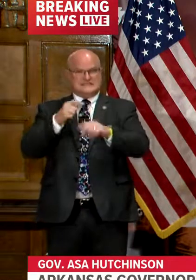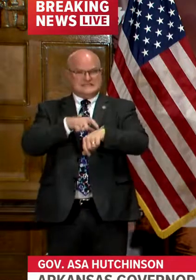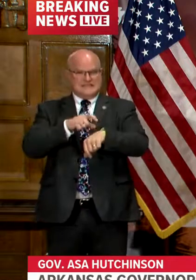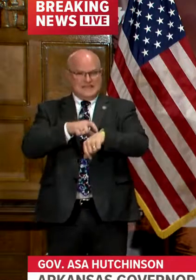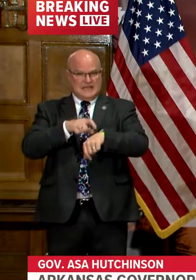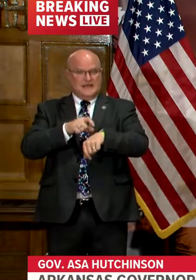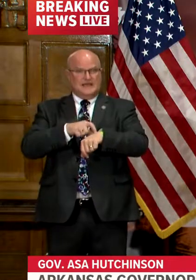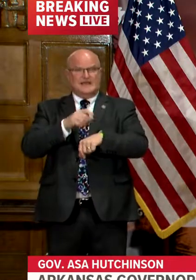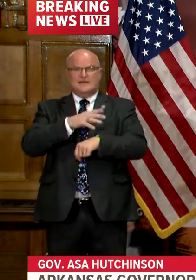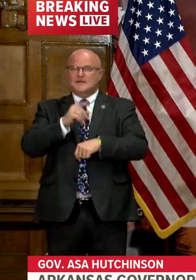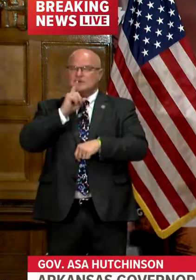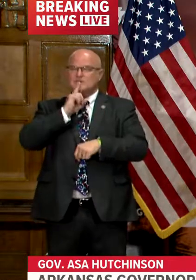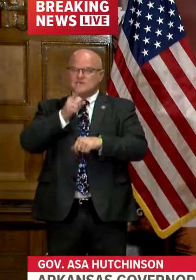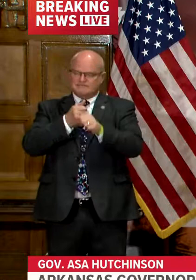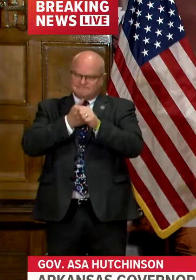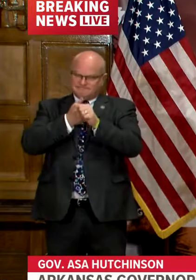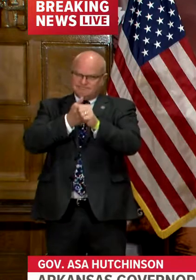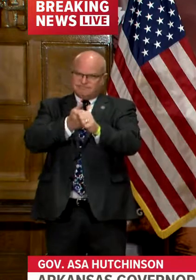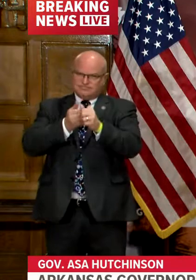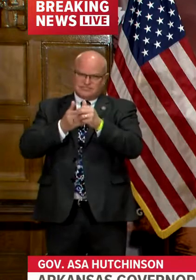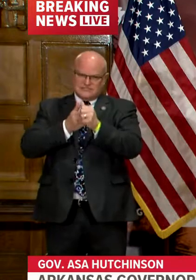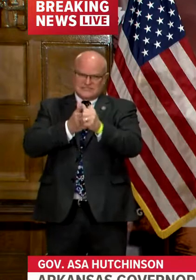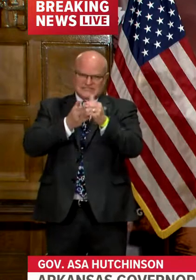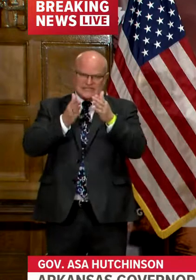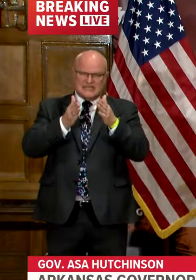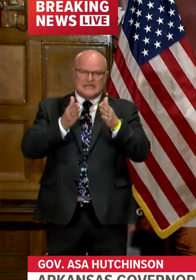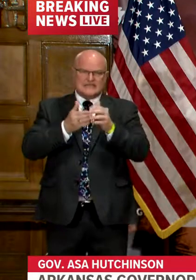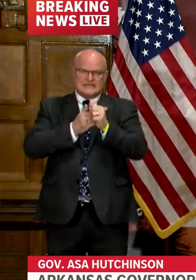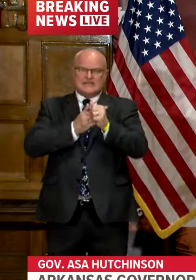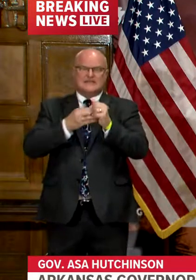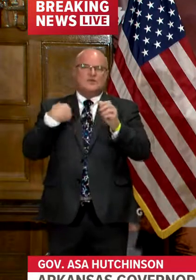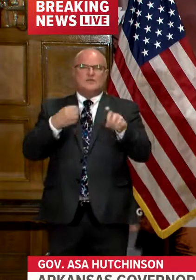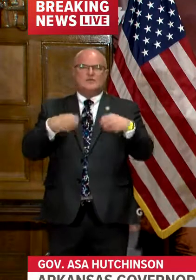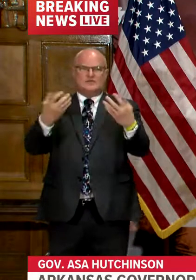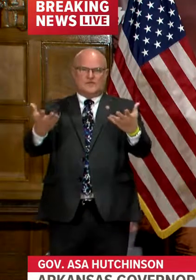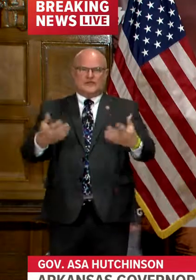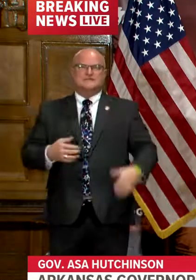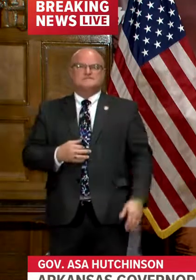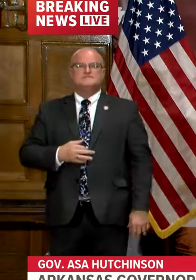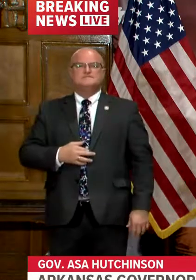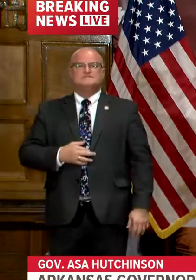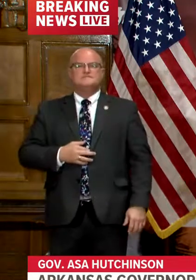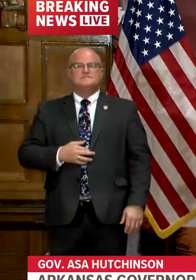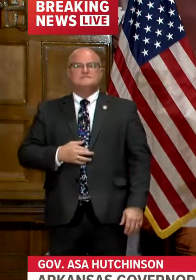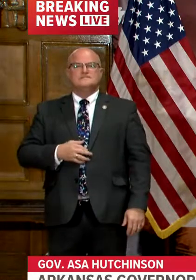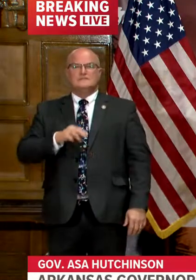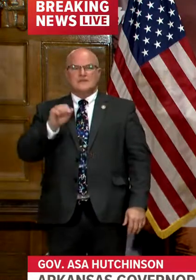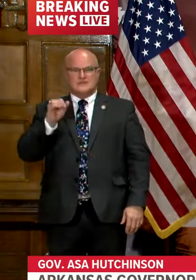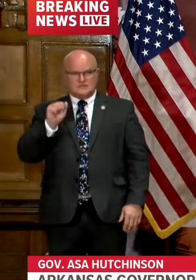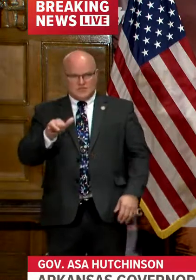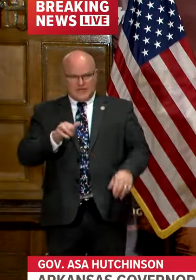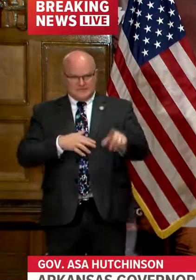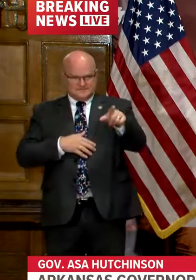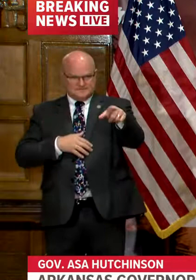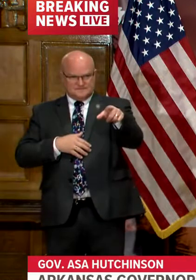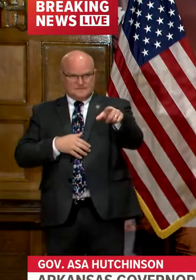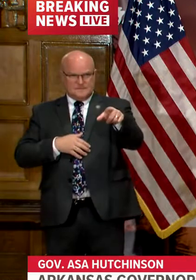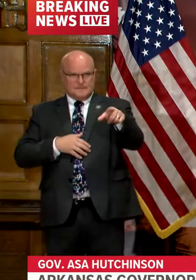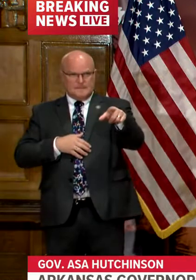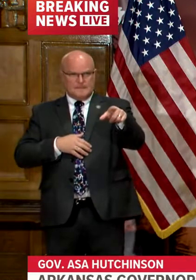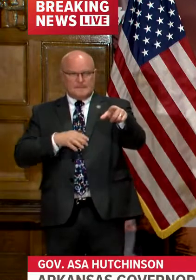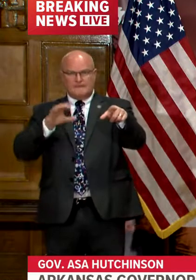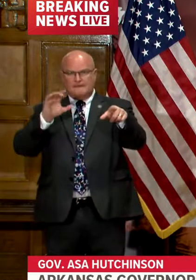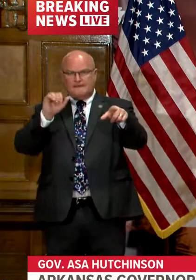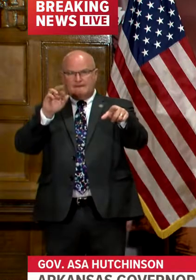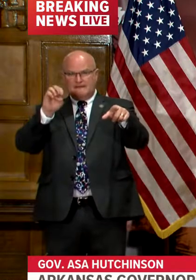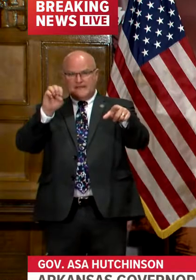time in really following the guidance that we have provided. All right, so Jay? CARES